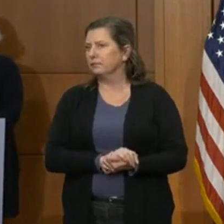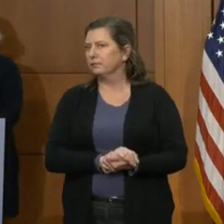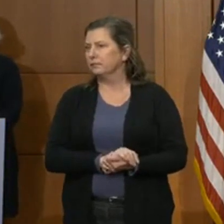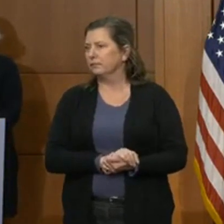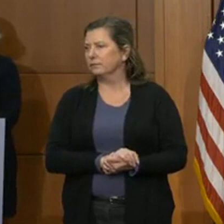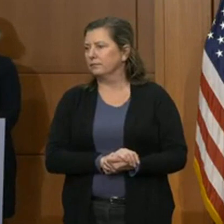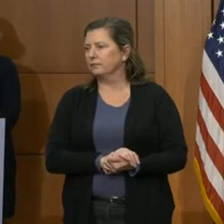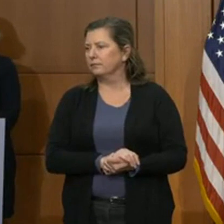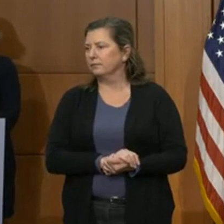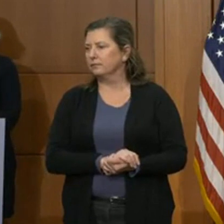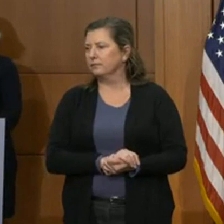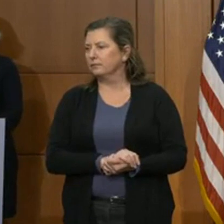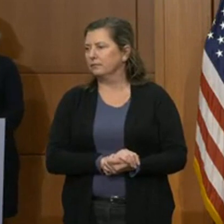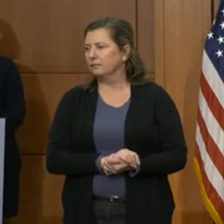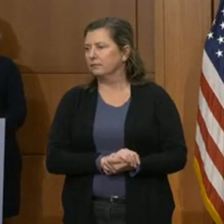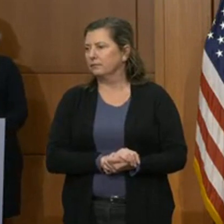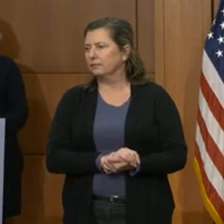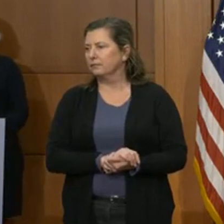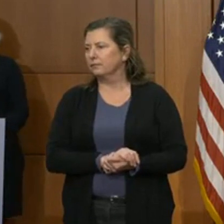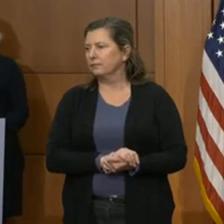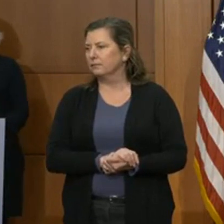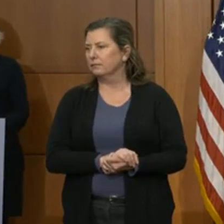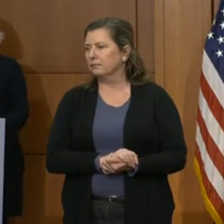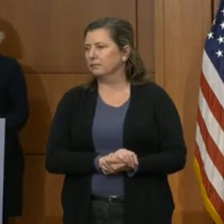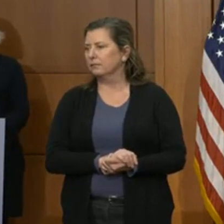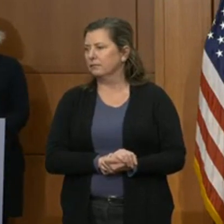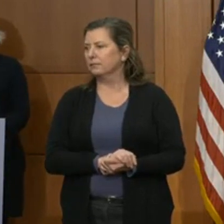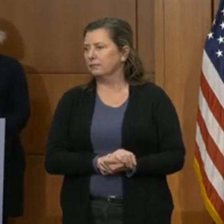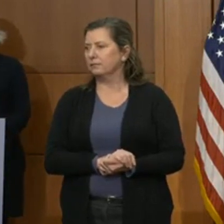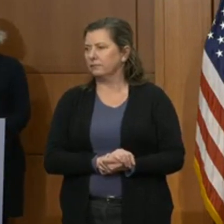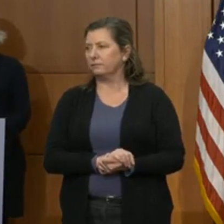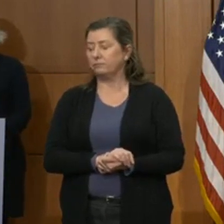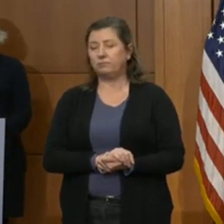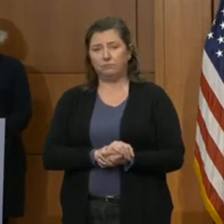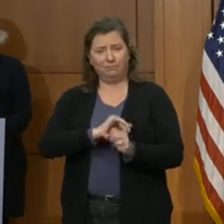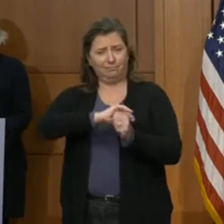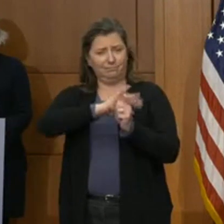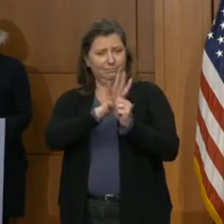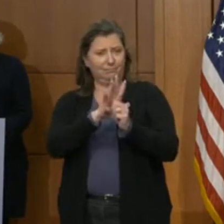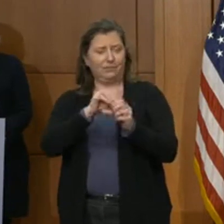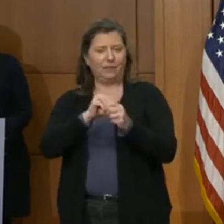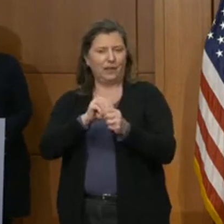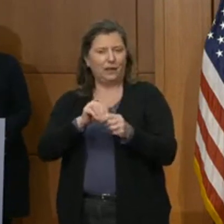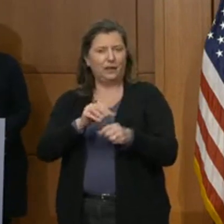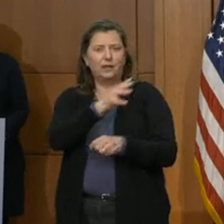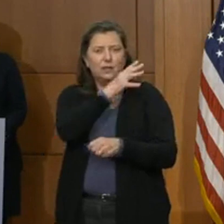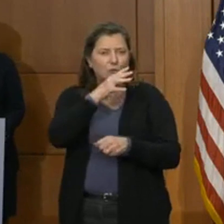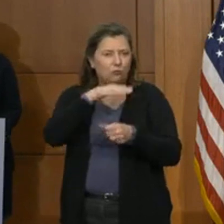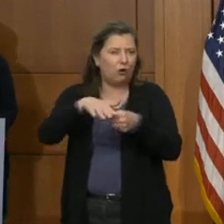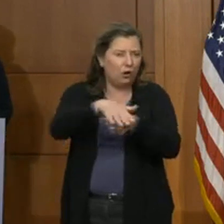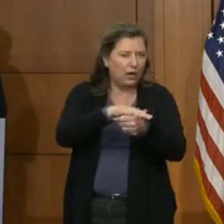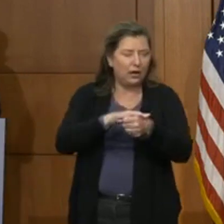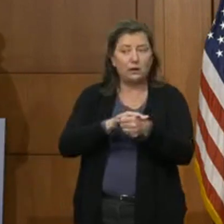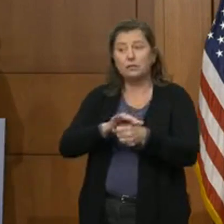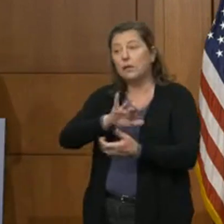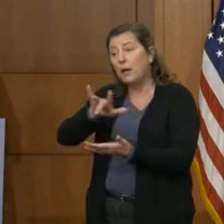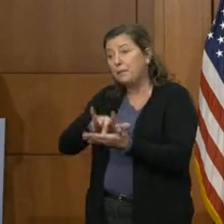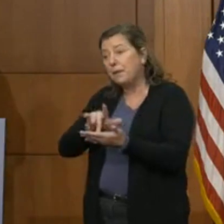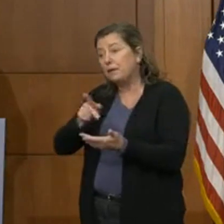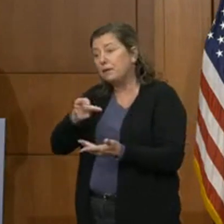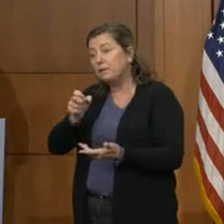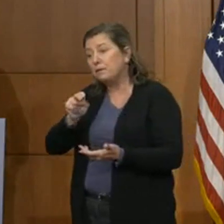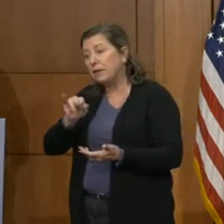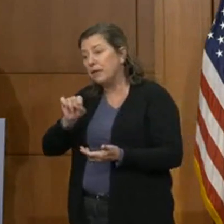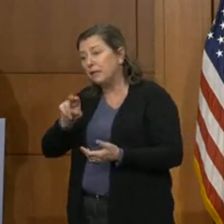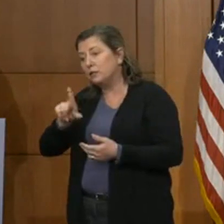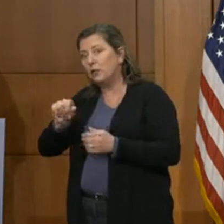Yes, Governor, COVID-19 cases in rural areas like the Middle Peninsula appeared as much as 2 weeks later